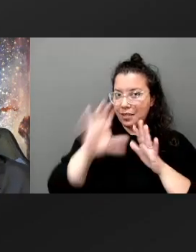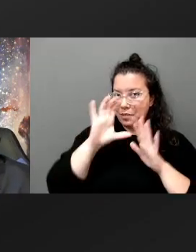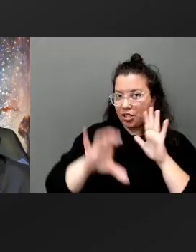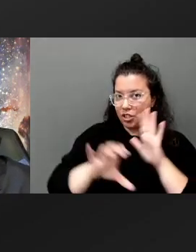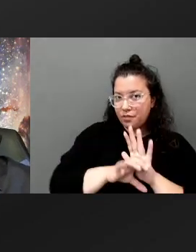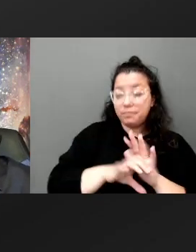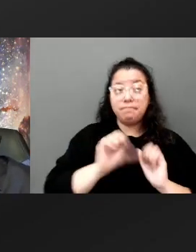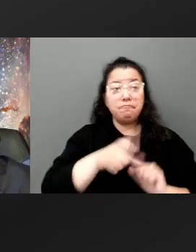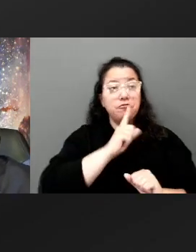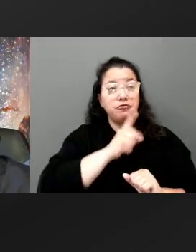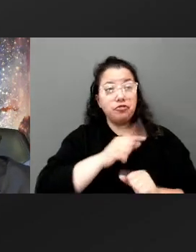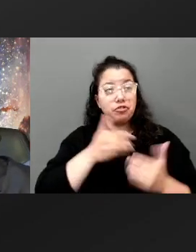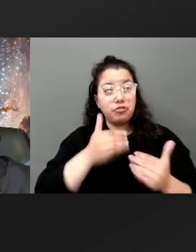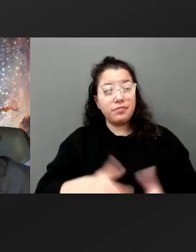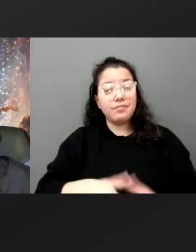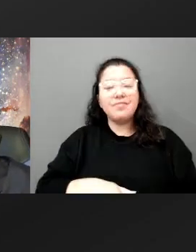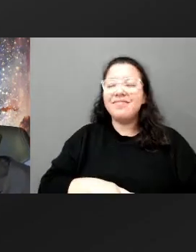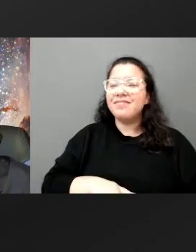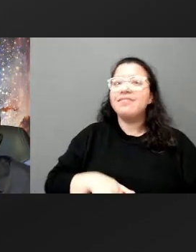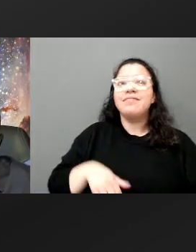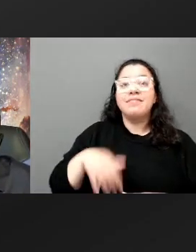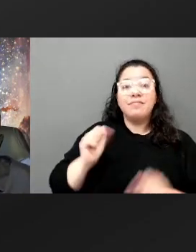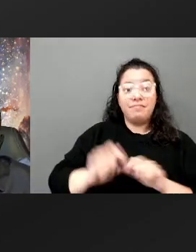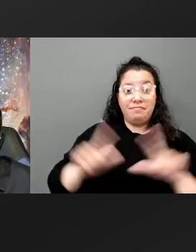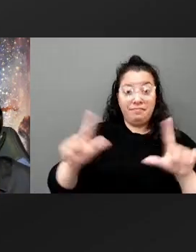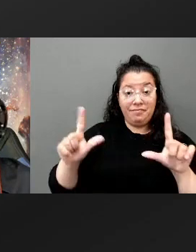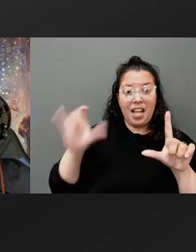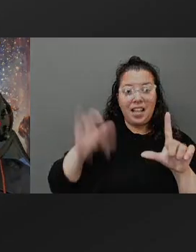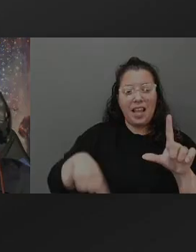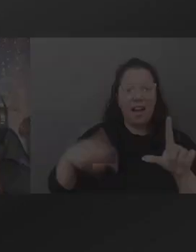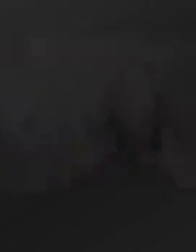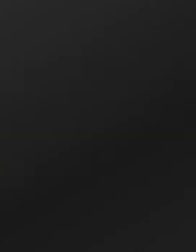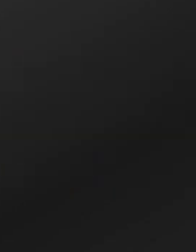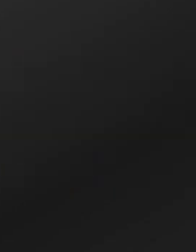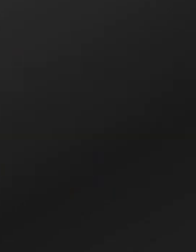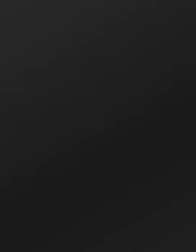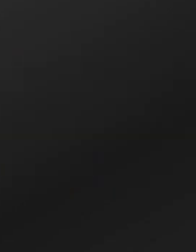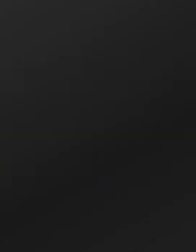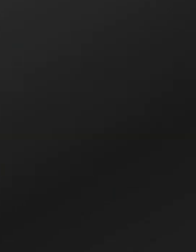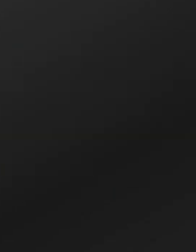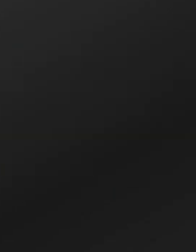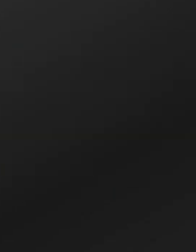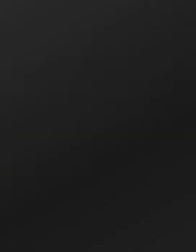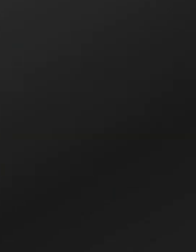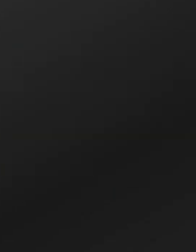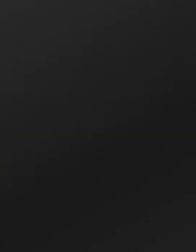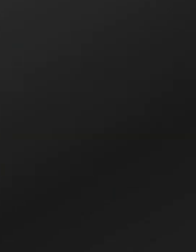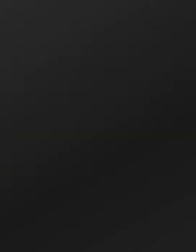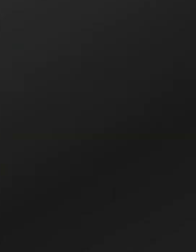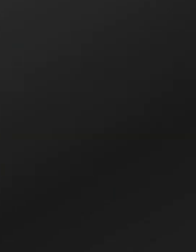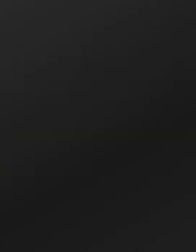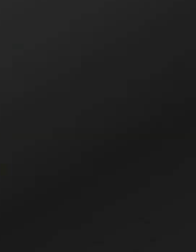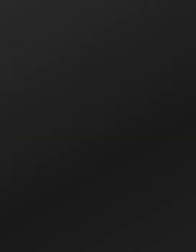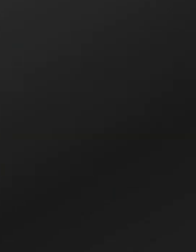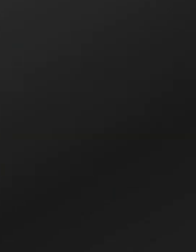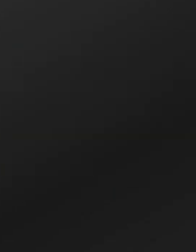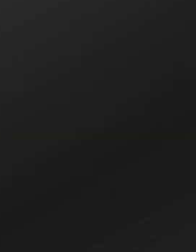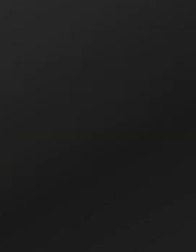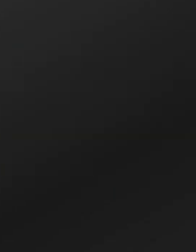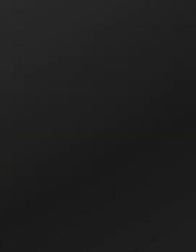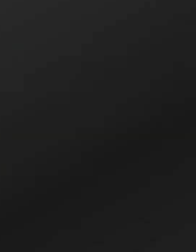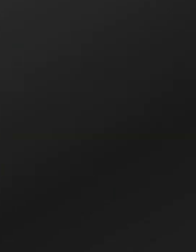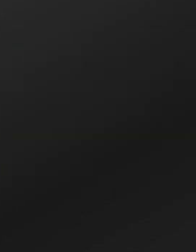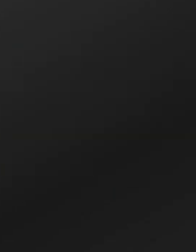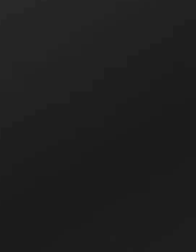a fantastic view at galaxies both near-ish and incredibly far, in the sense that we're using